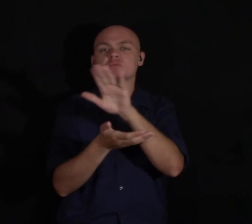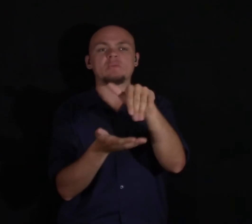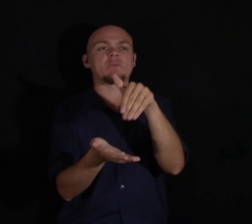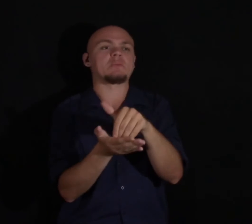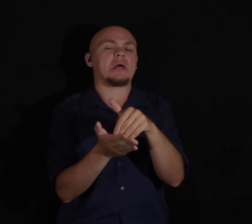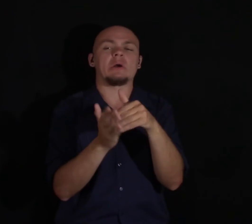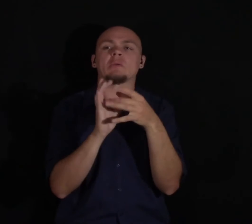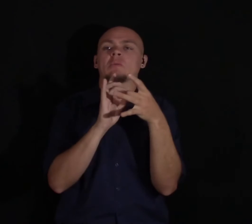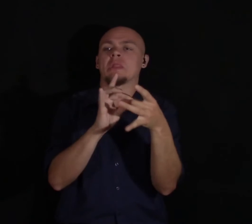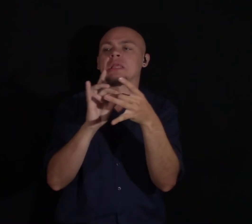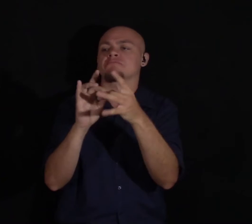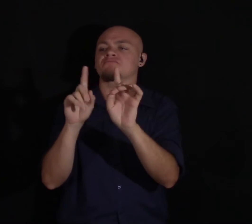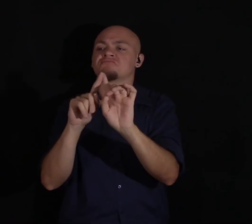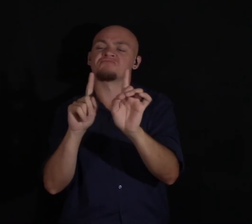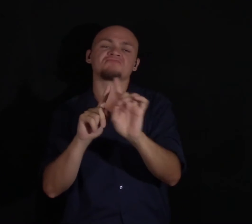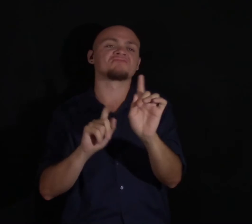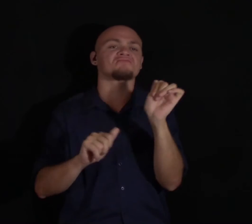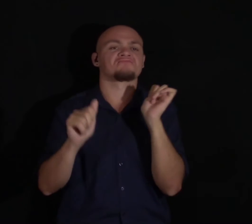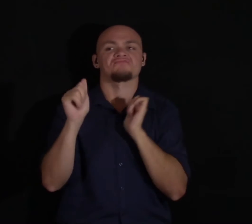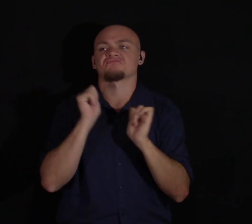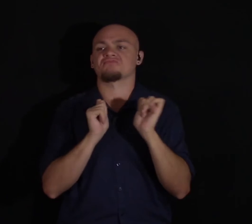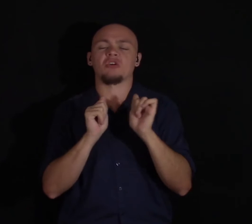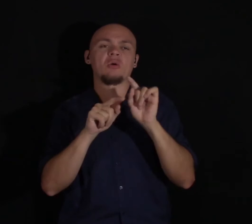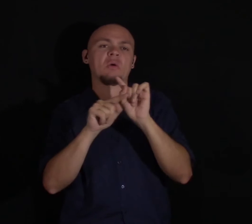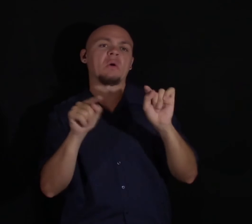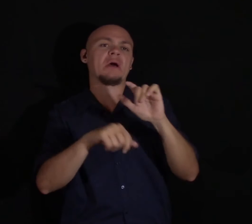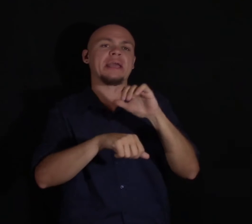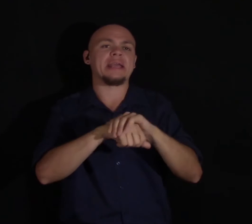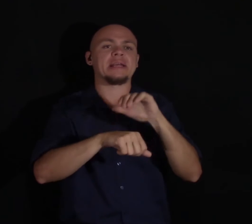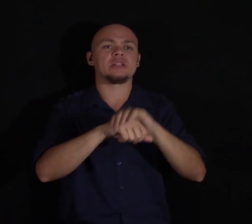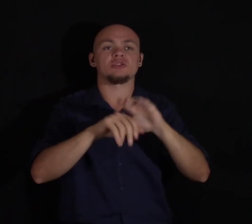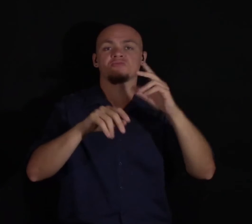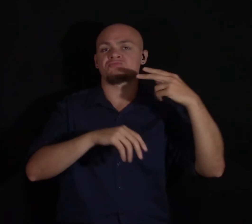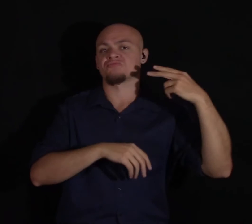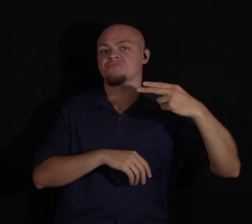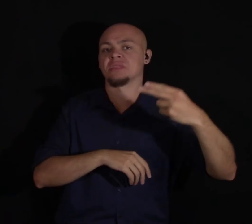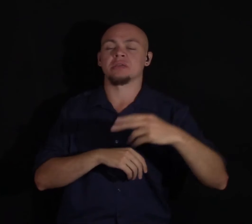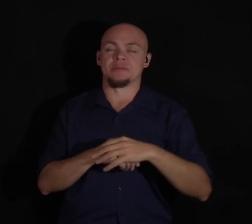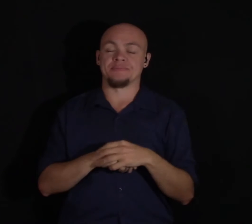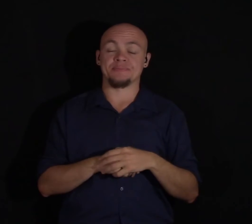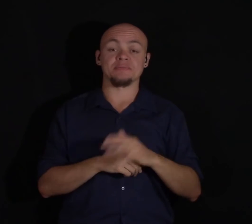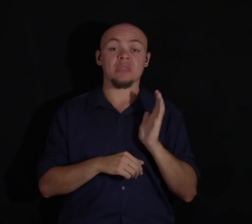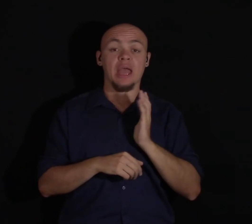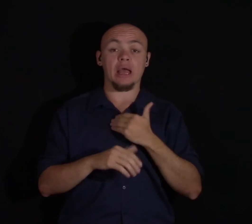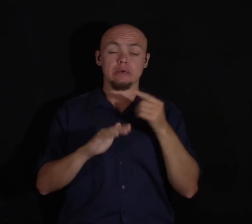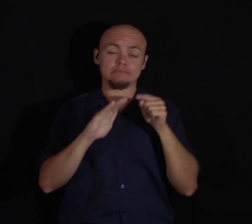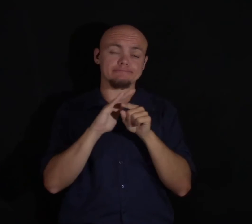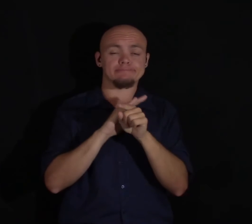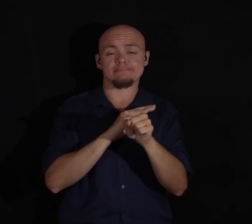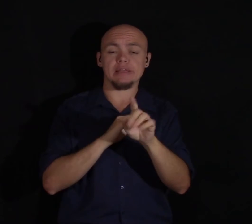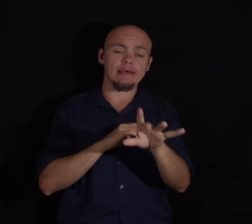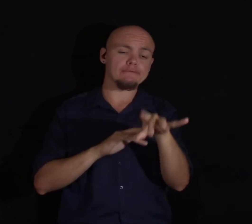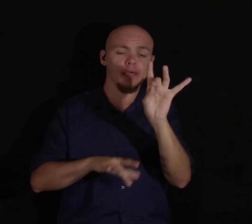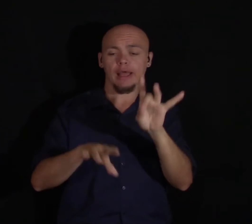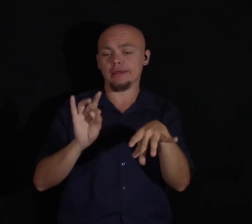the most animating epoch of English history. Our little voyages of discovery were often prolonged by the